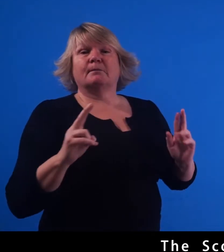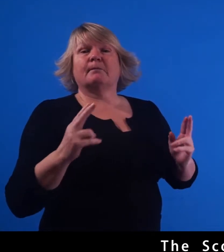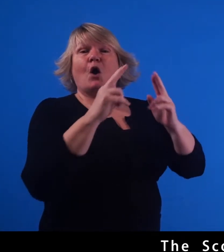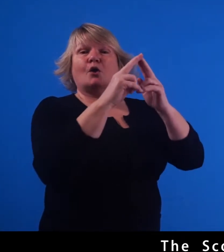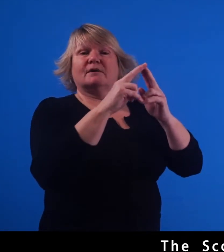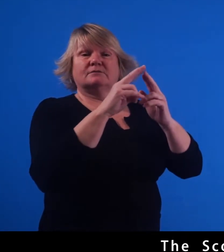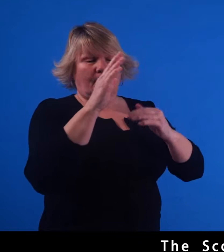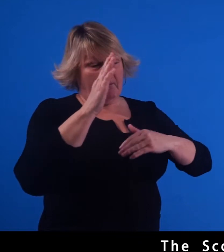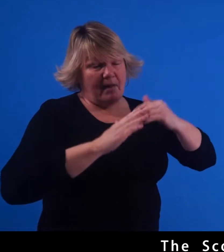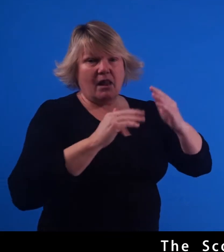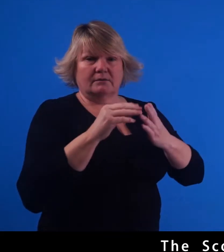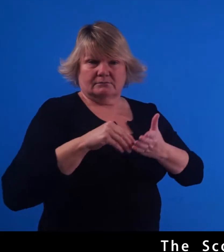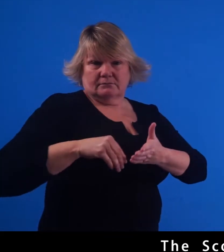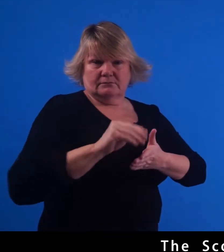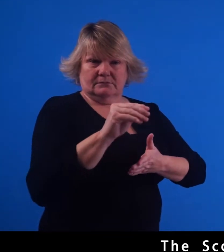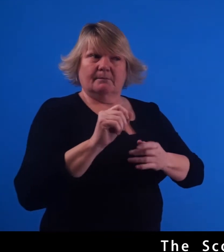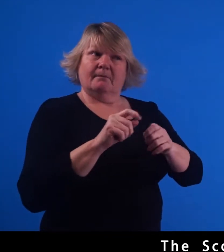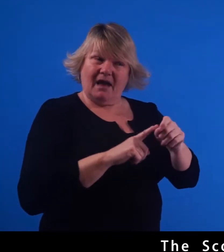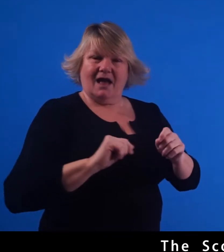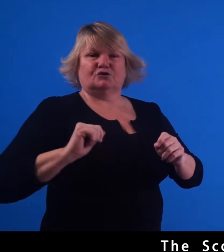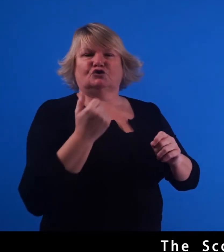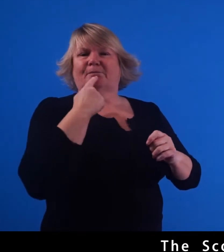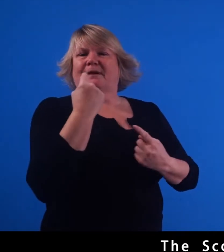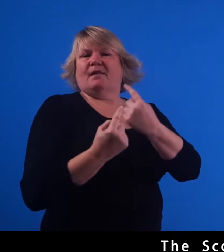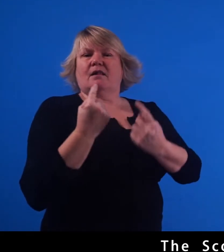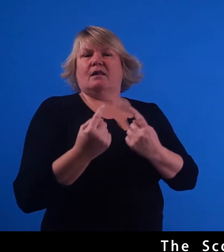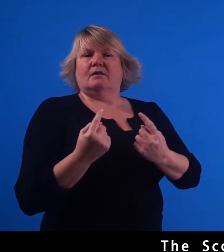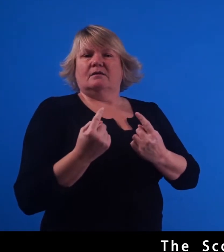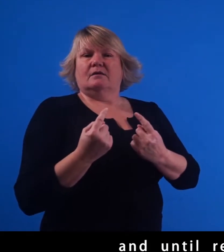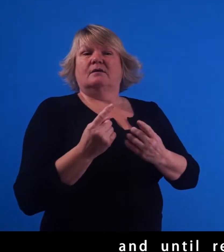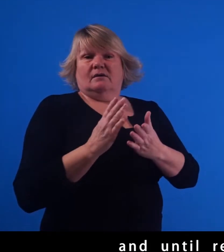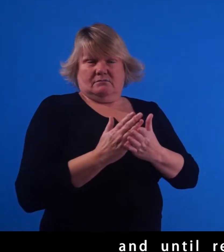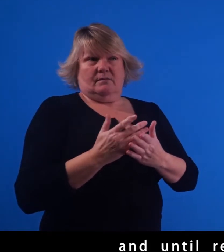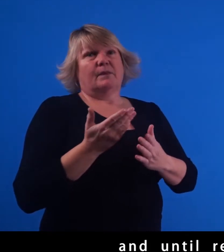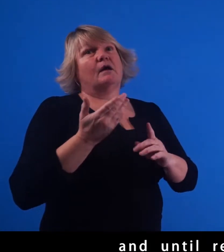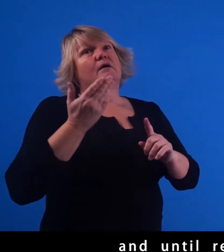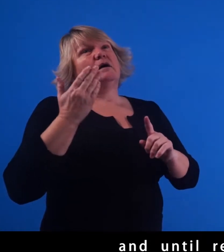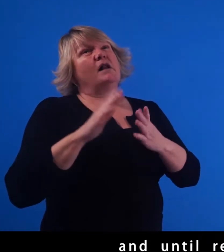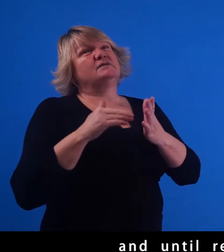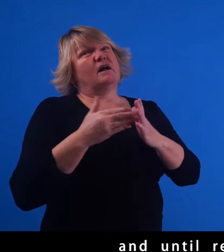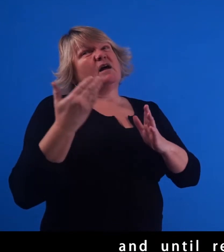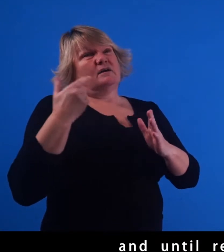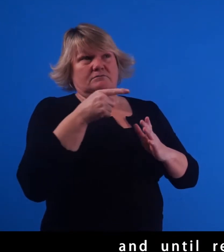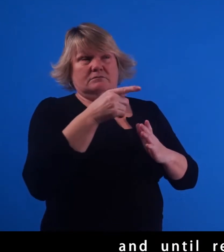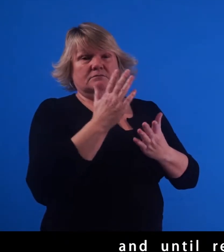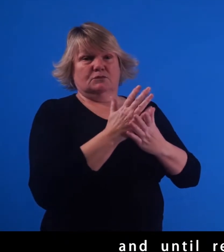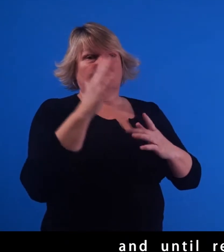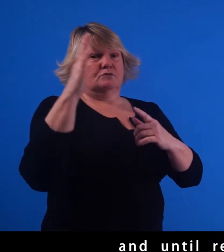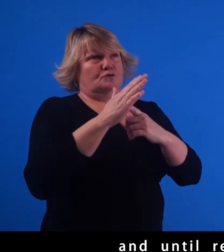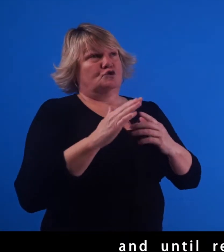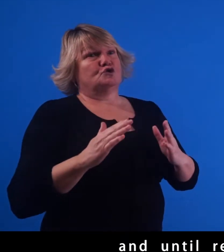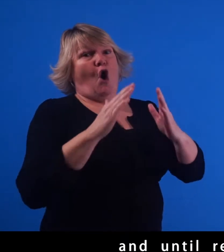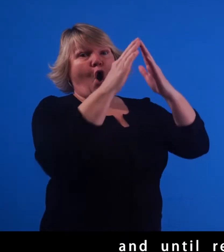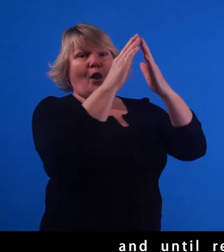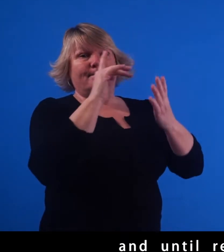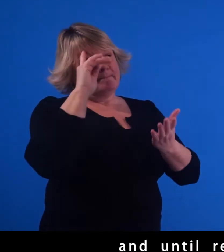The Scott Monument, built and paid for by the Scottish people and until recently the world's